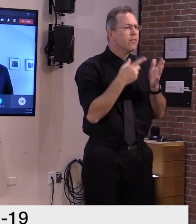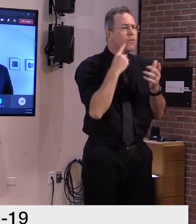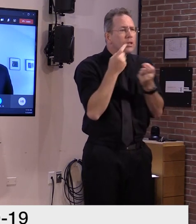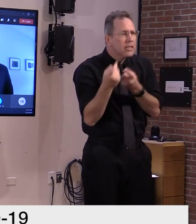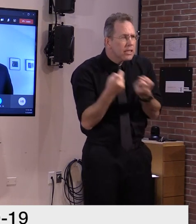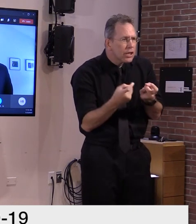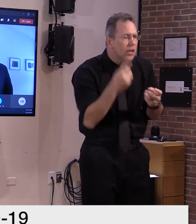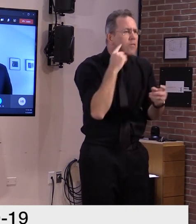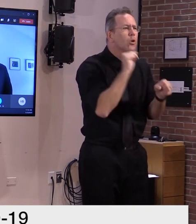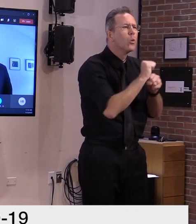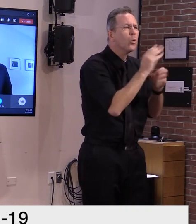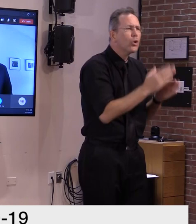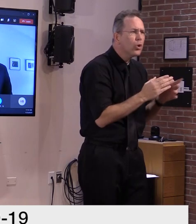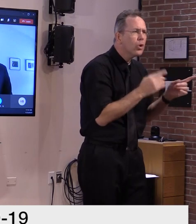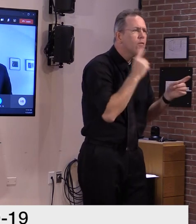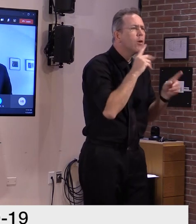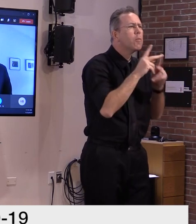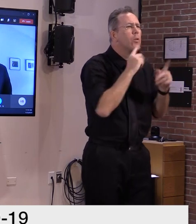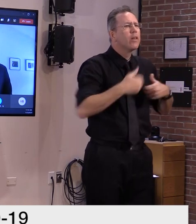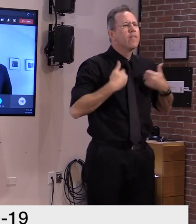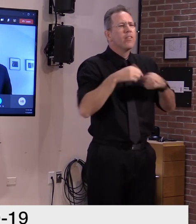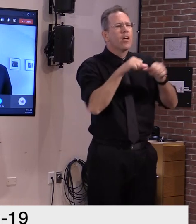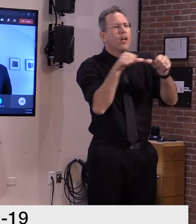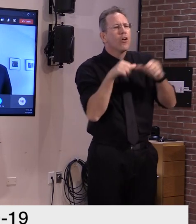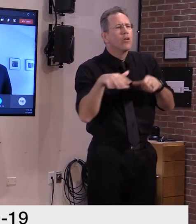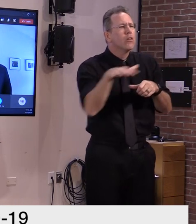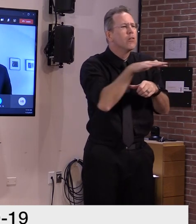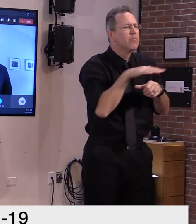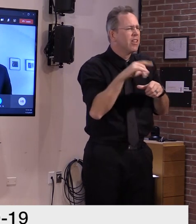Vermonters. One, and this is